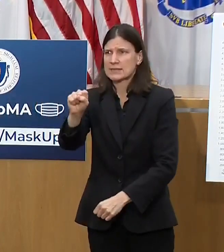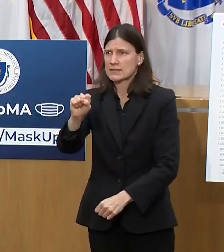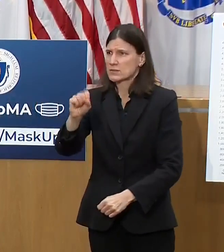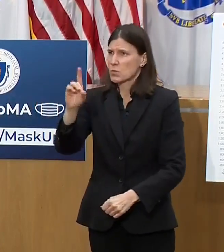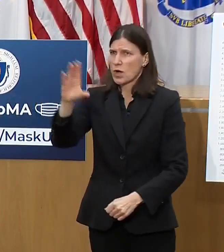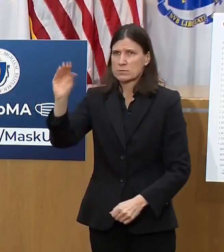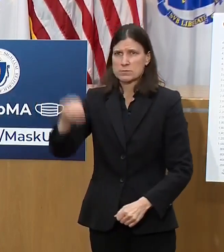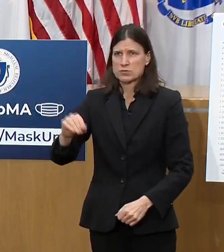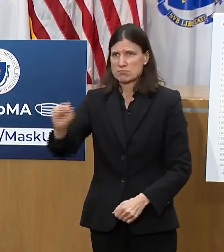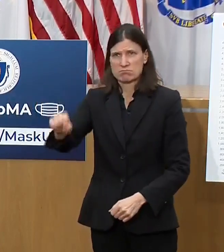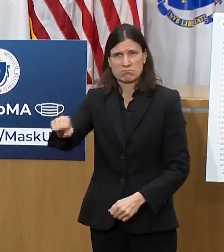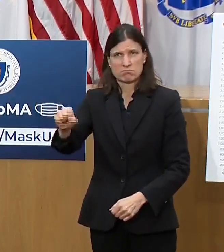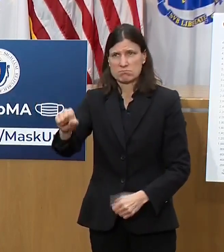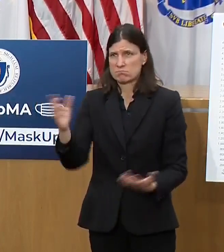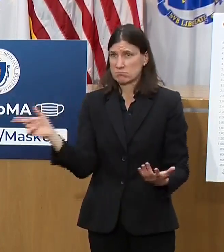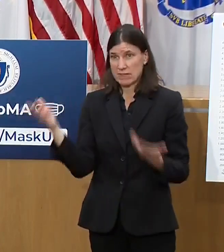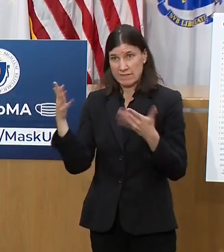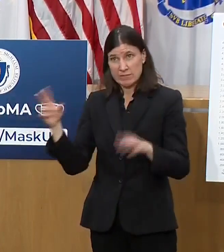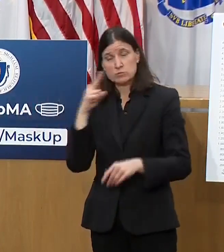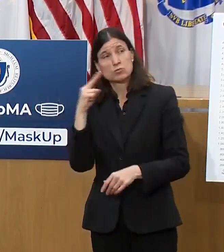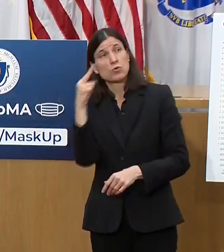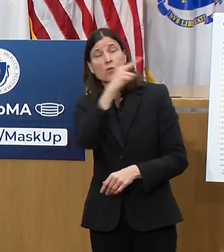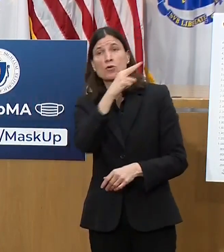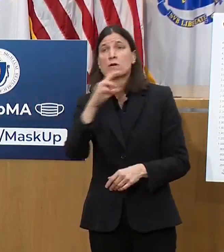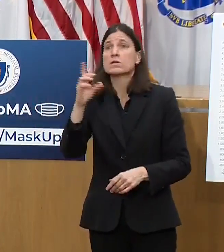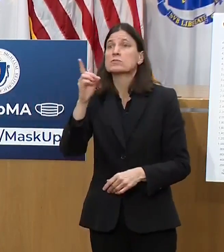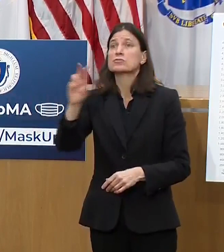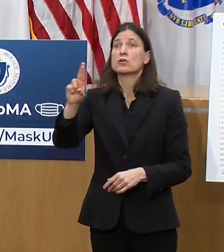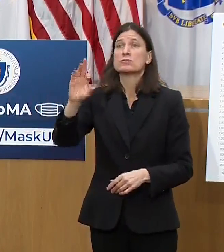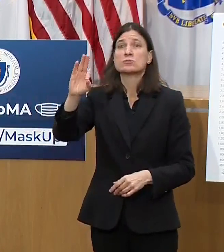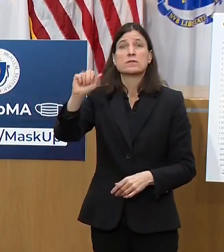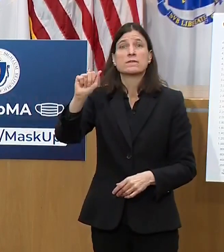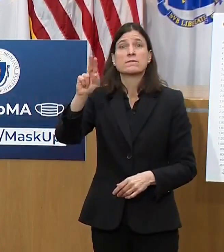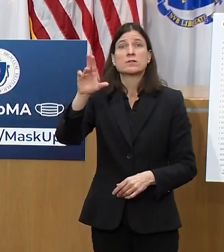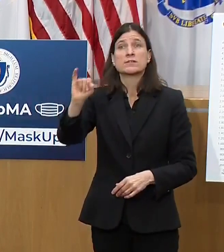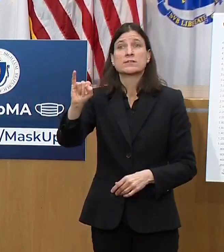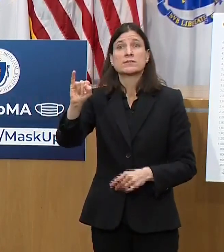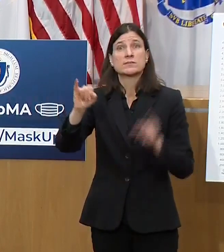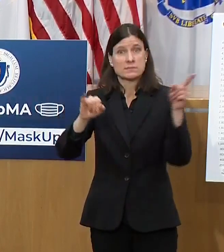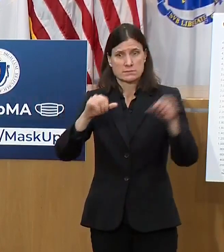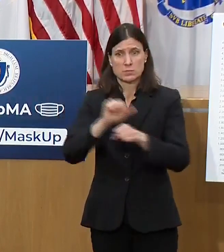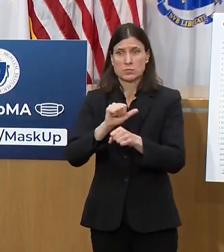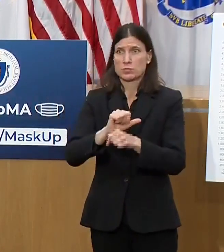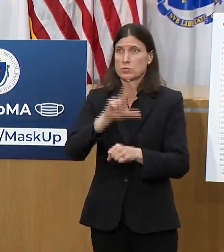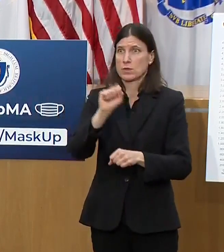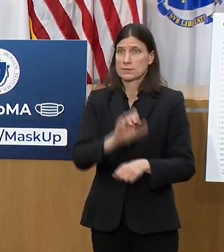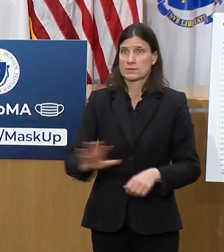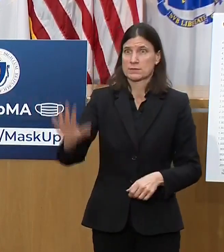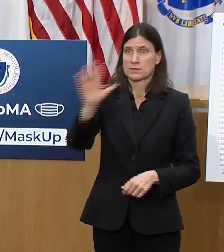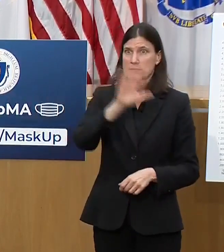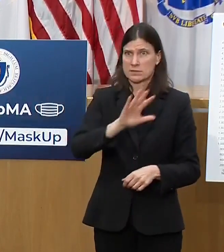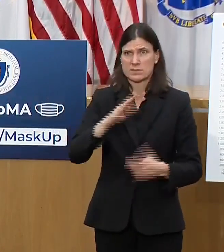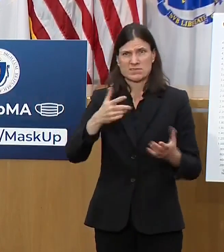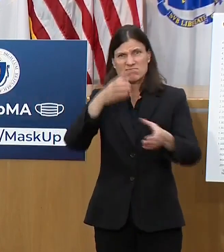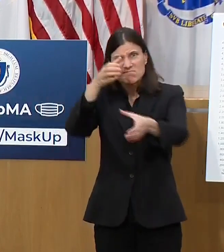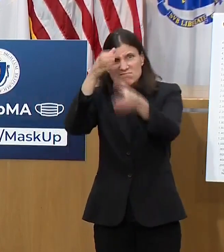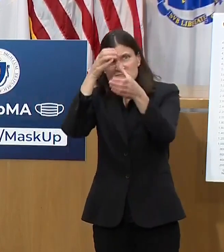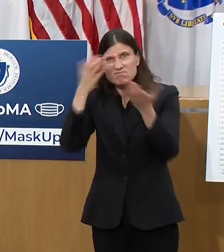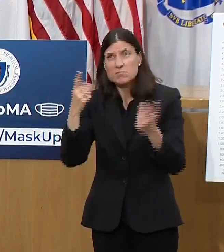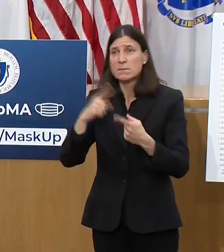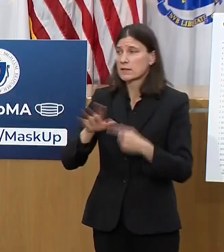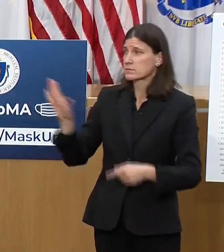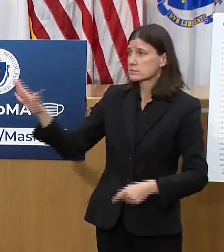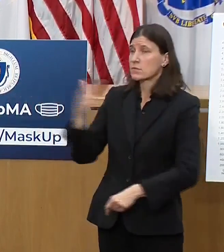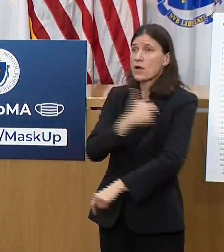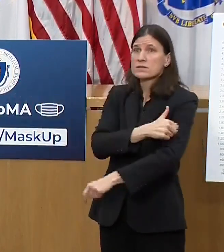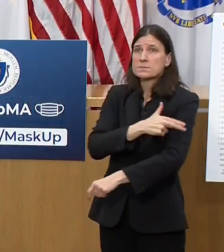Fauci, our scientist community, I look at our expert colleagues at Massachusetts General Hospital, I am very confident